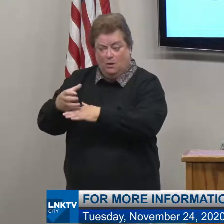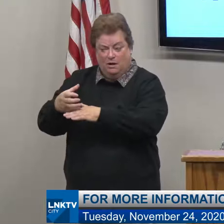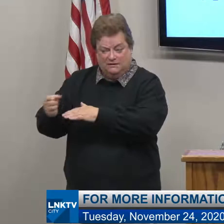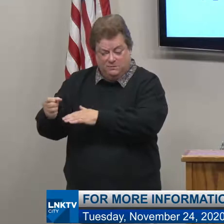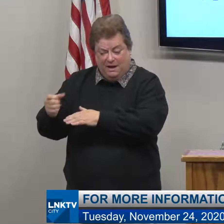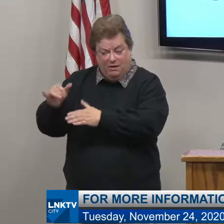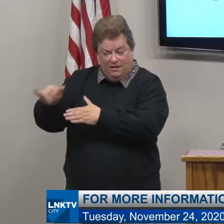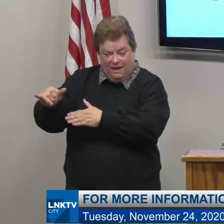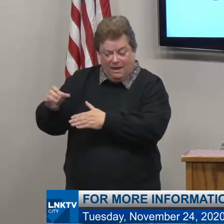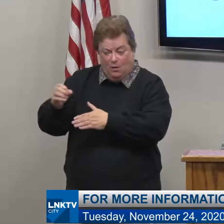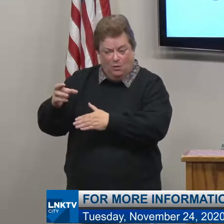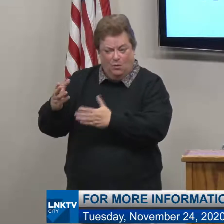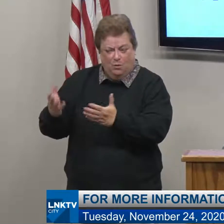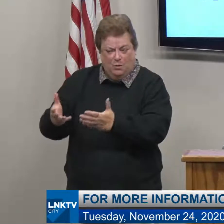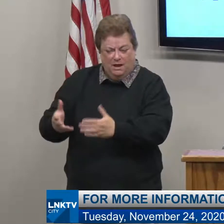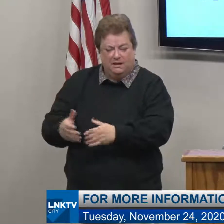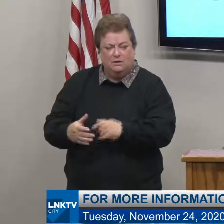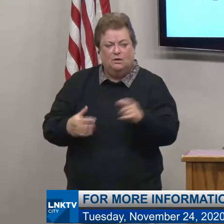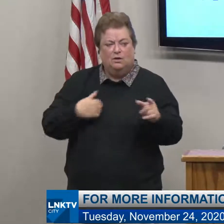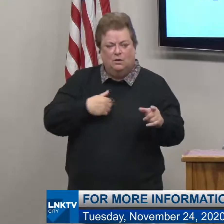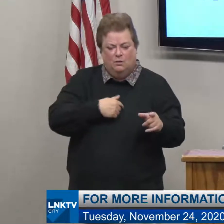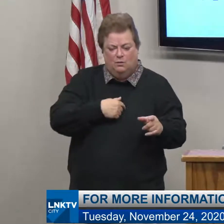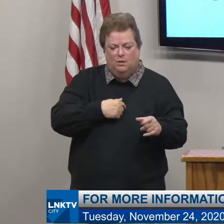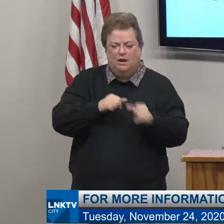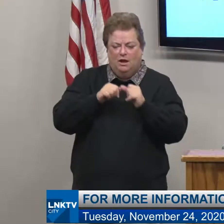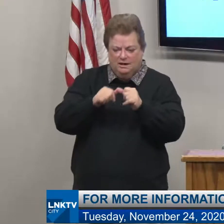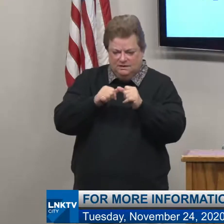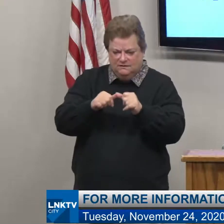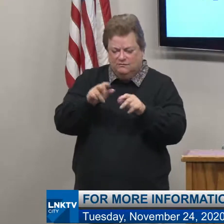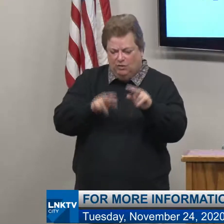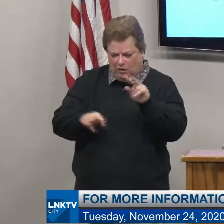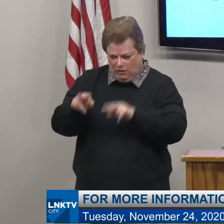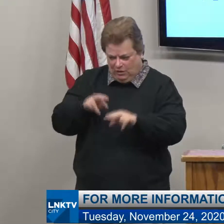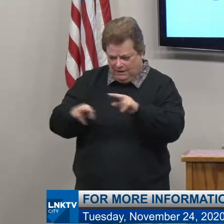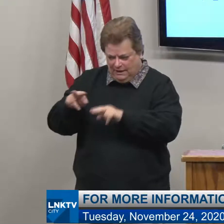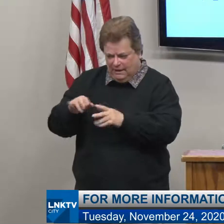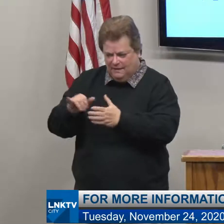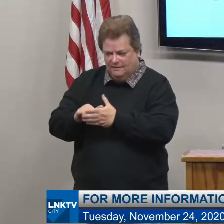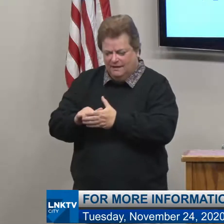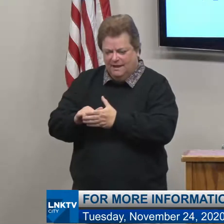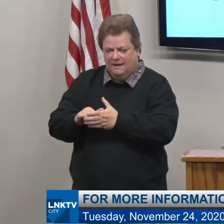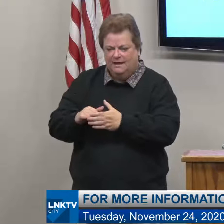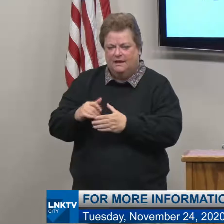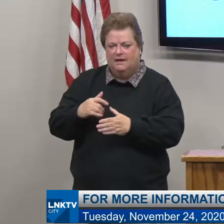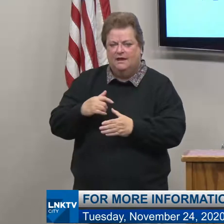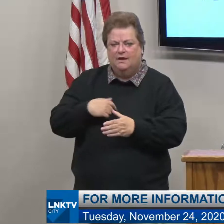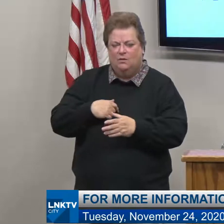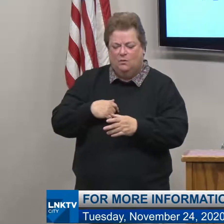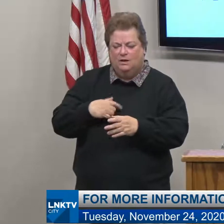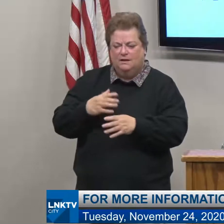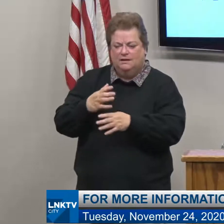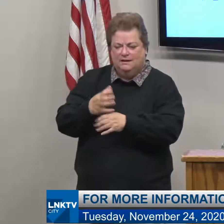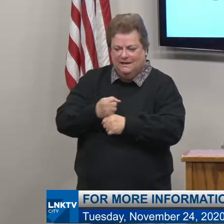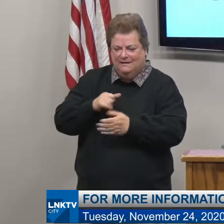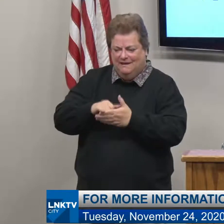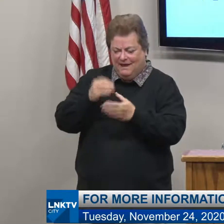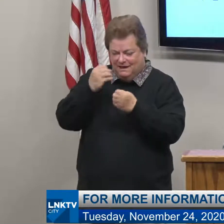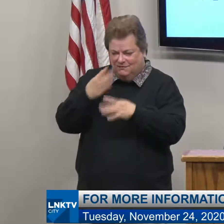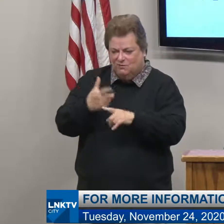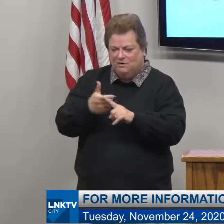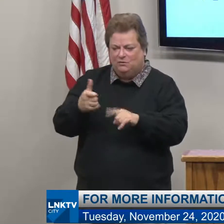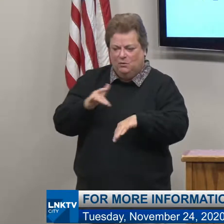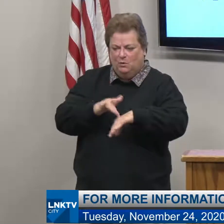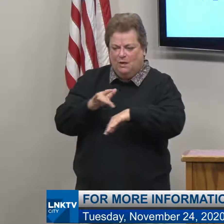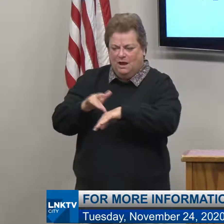Yes, and we're continuously reviewing that and the information. We're in the contact tracing, and we'll be